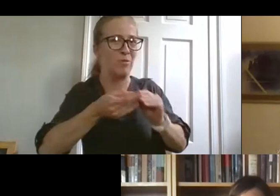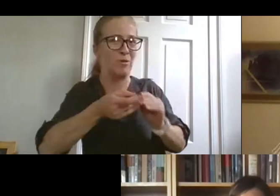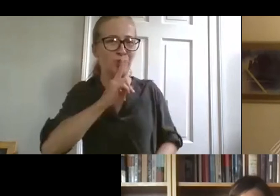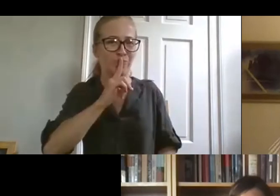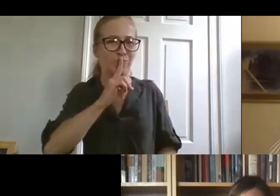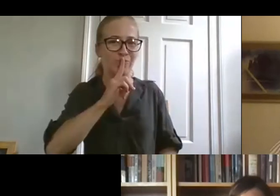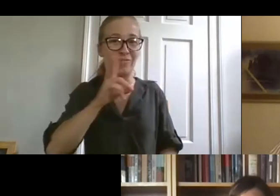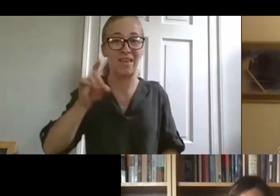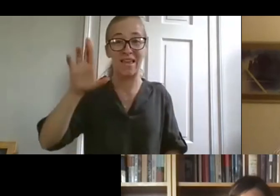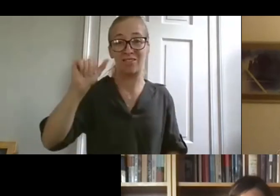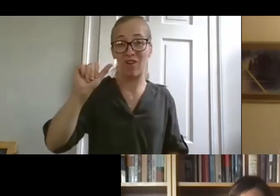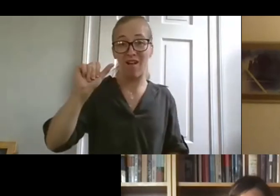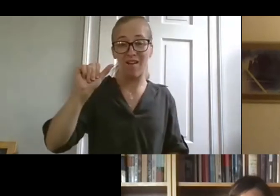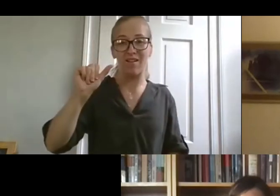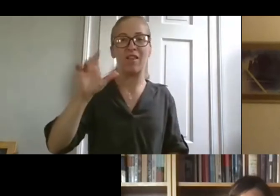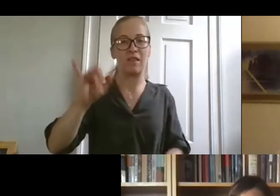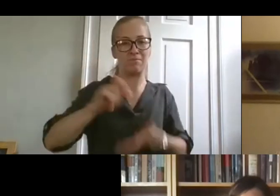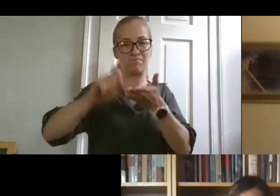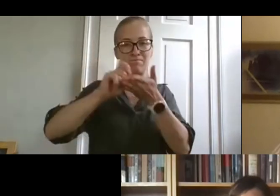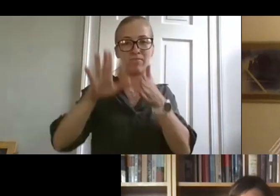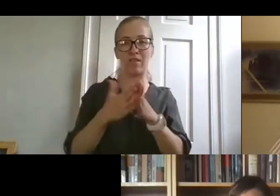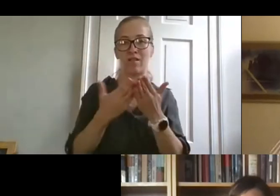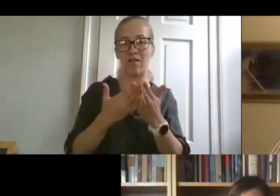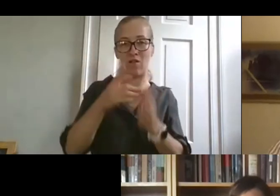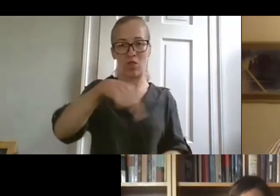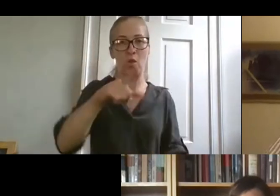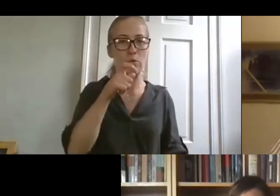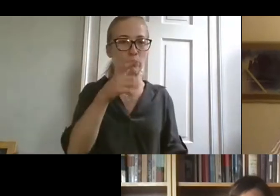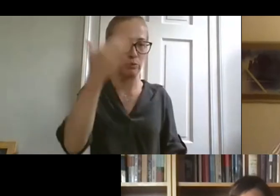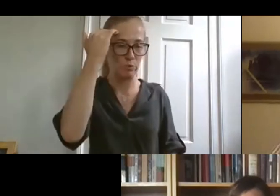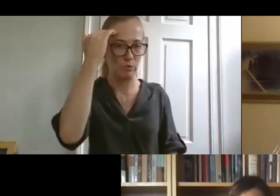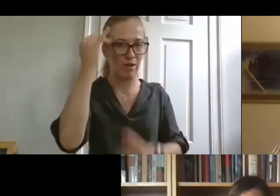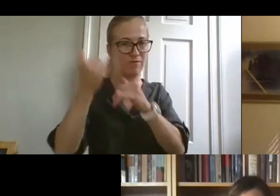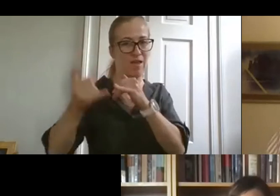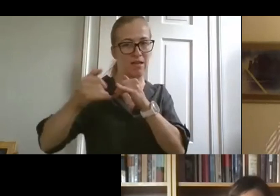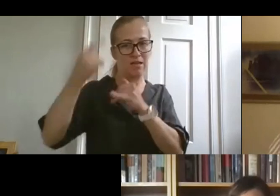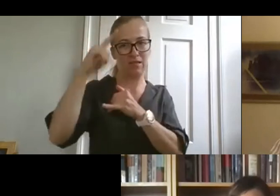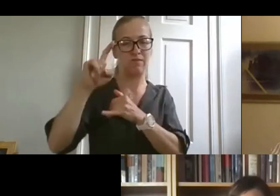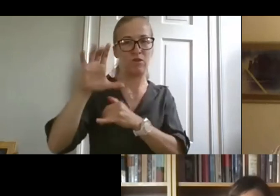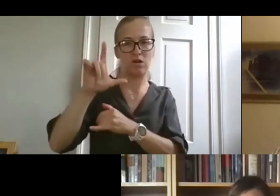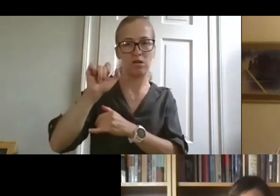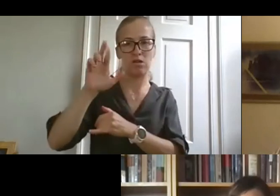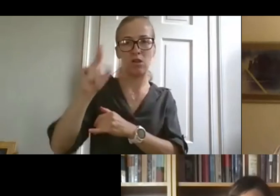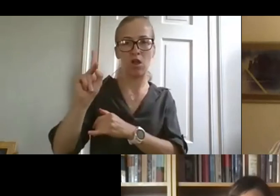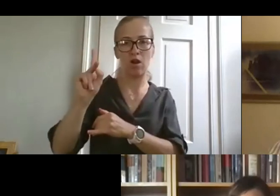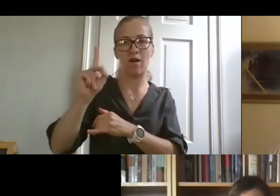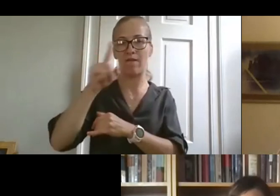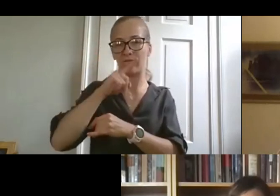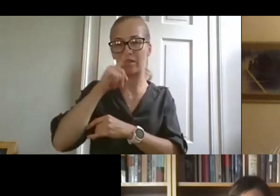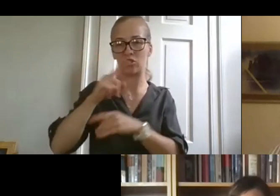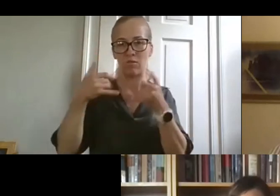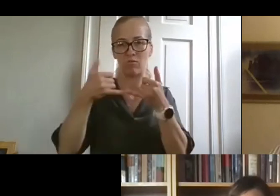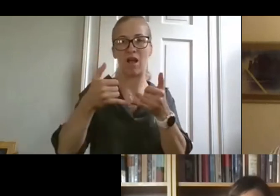Idra Novey is the author of the novel Those Who Knew, a finalist for the 2019 Clark Fiction Prize, a New York Times